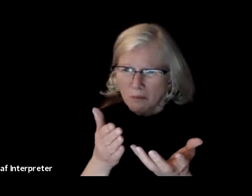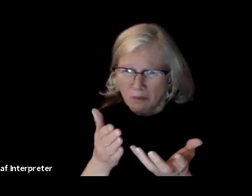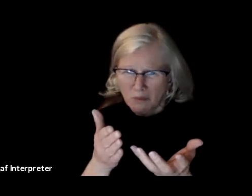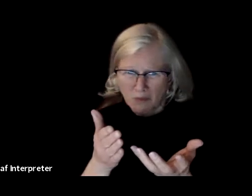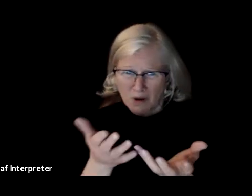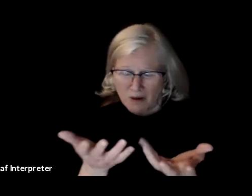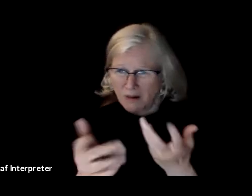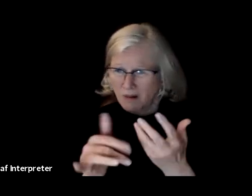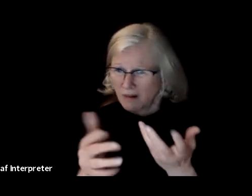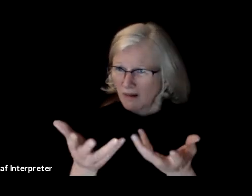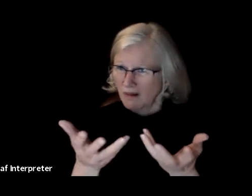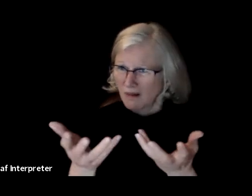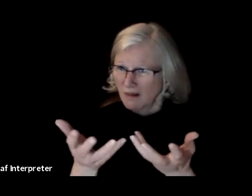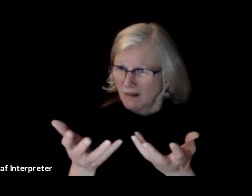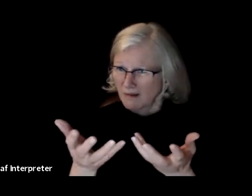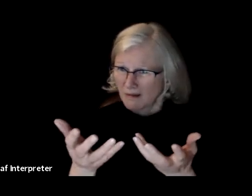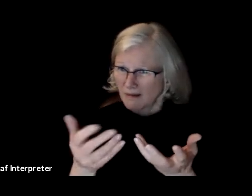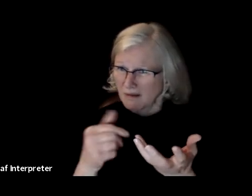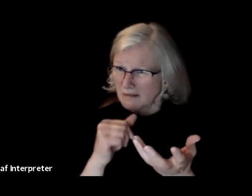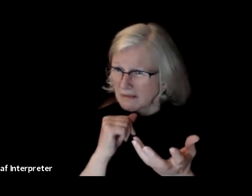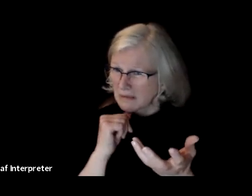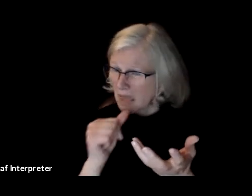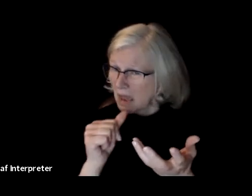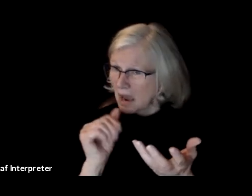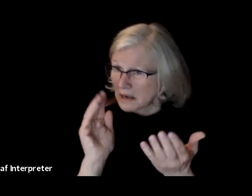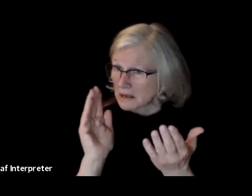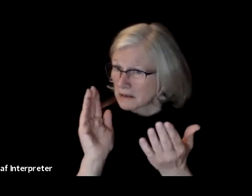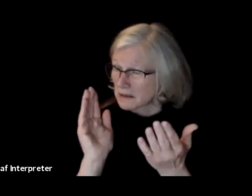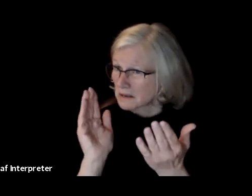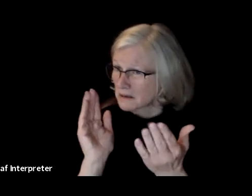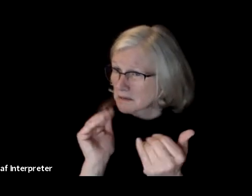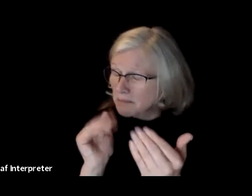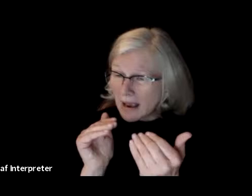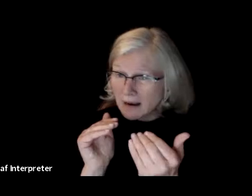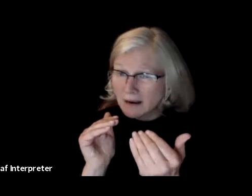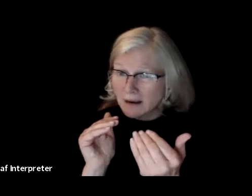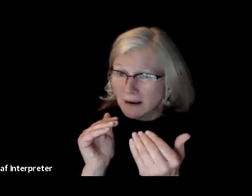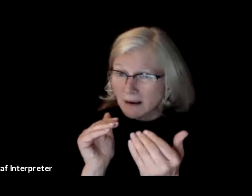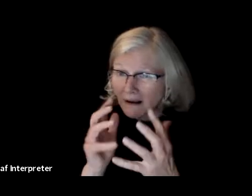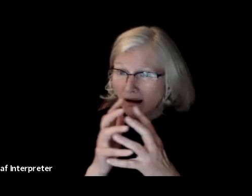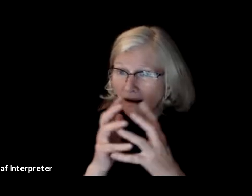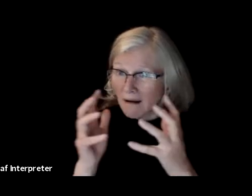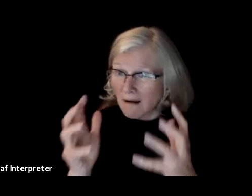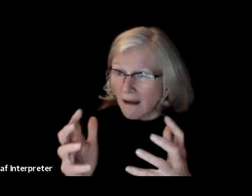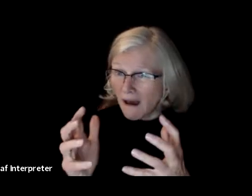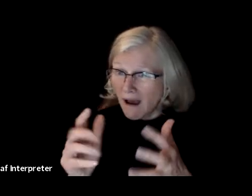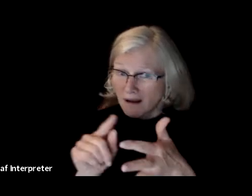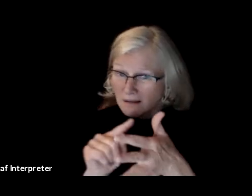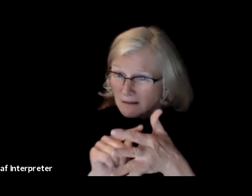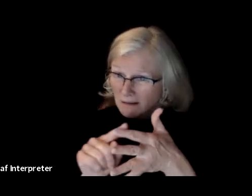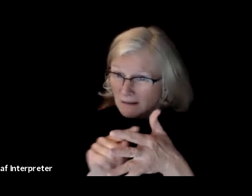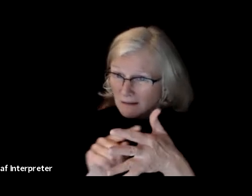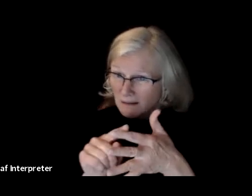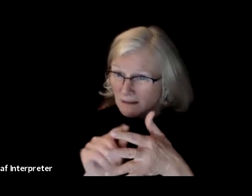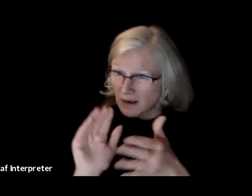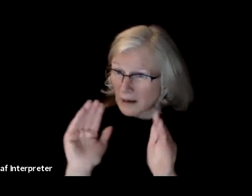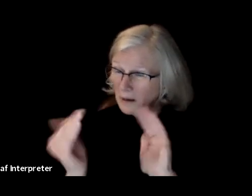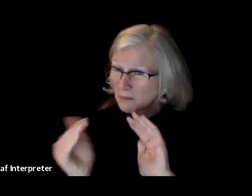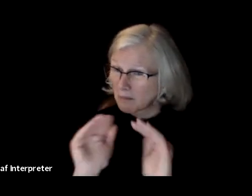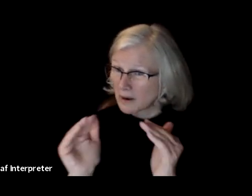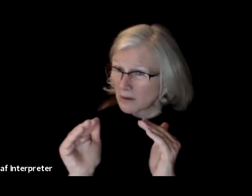you not expecting as many doses in early April as you were expecting 2 weeks ago?